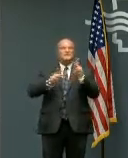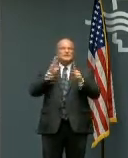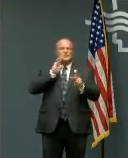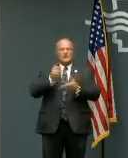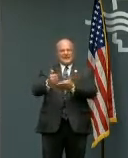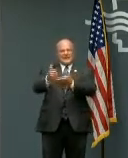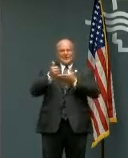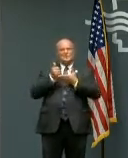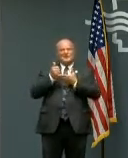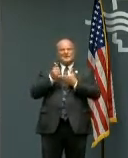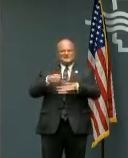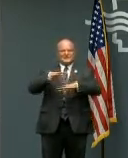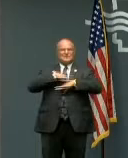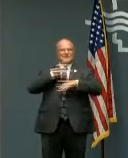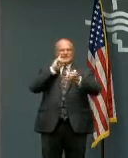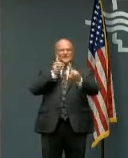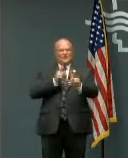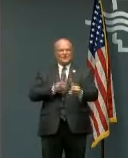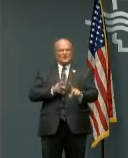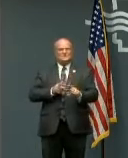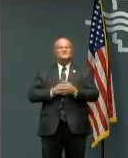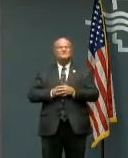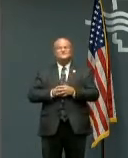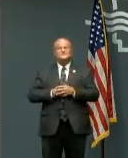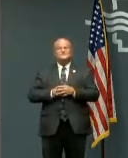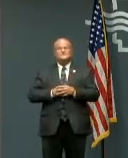will help us to meet those goals. And then